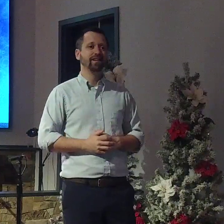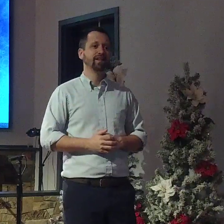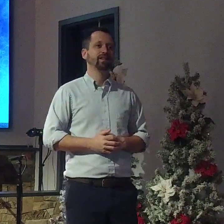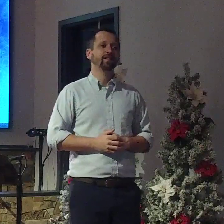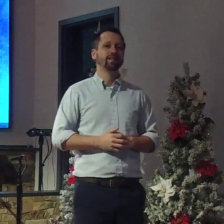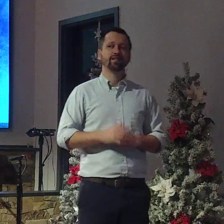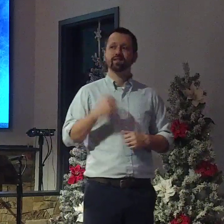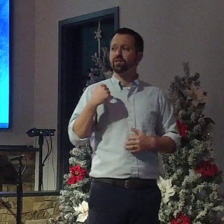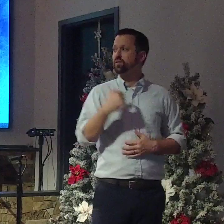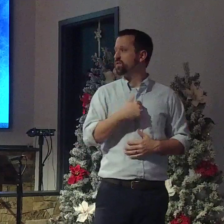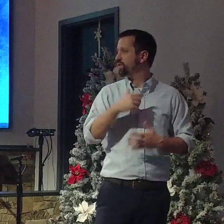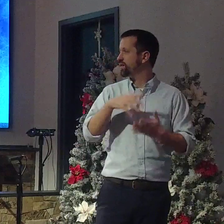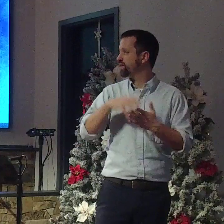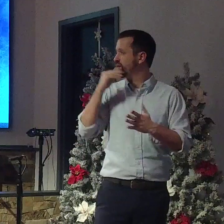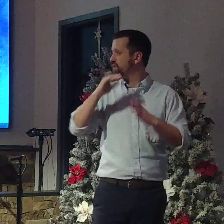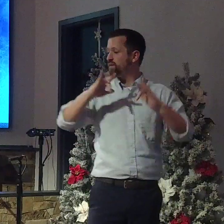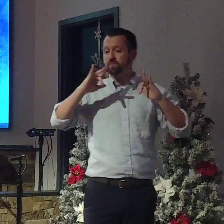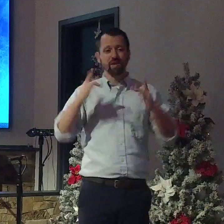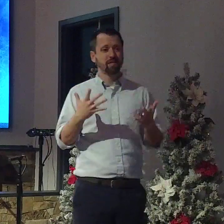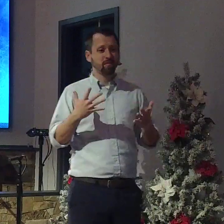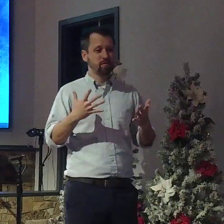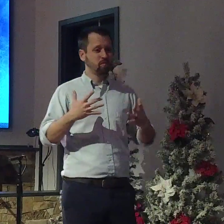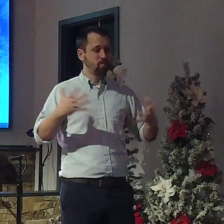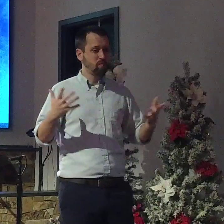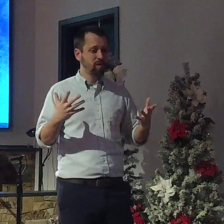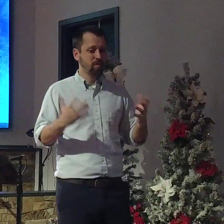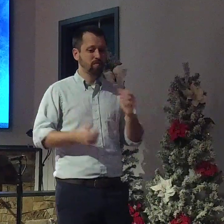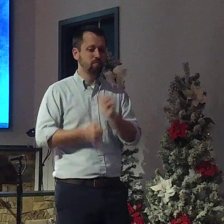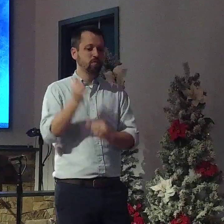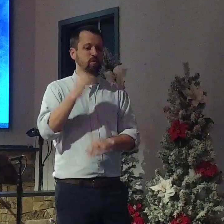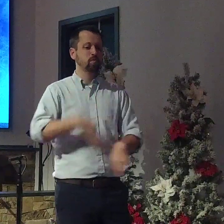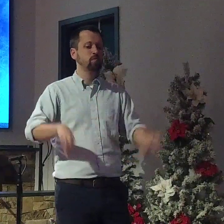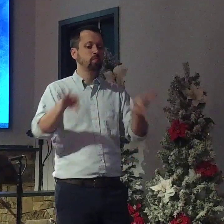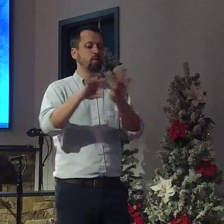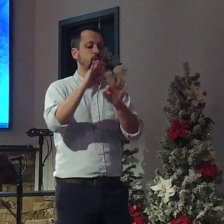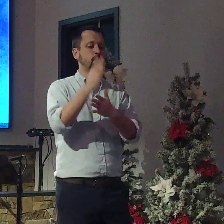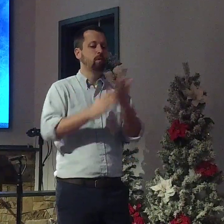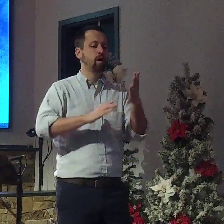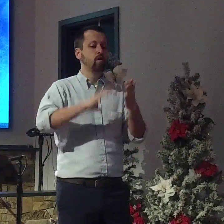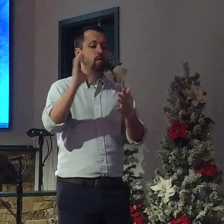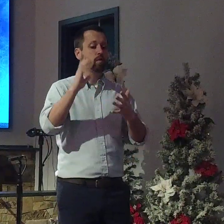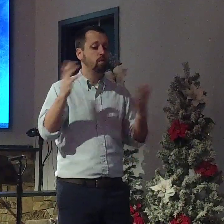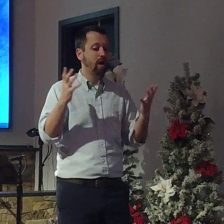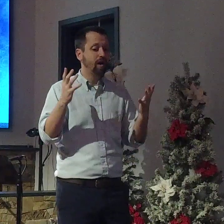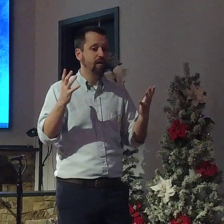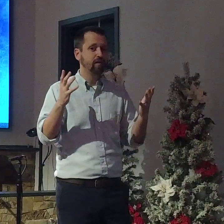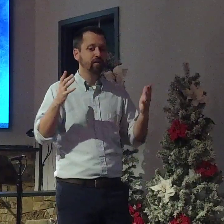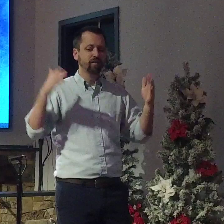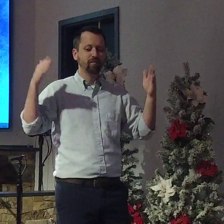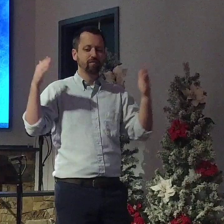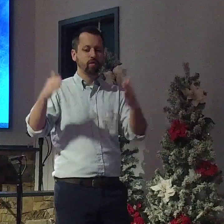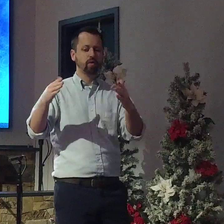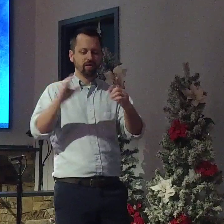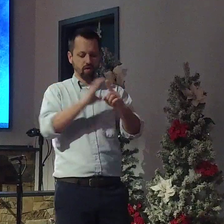in church uses their phone for like texting or web browsing or gaming during church, do they? No? I'm